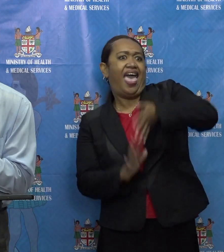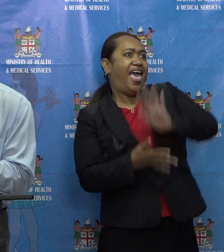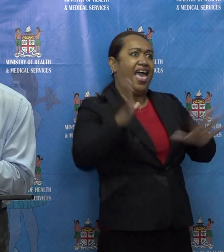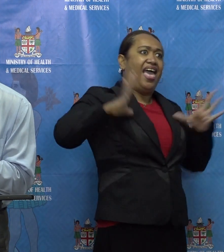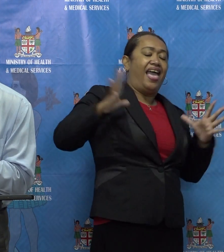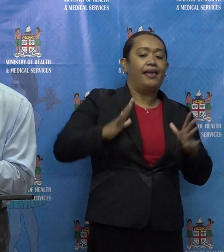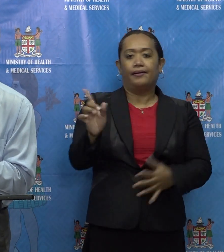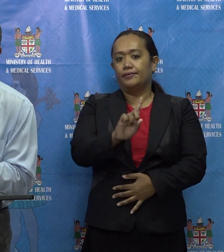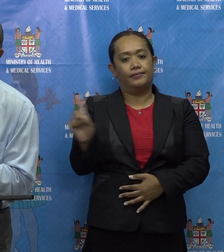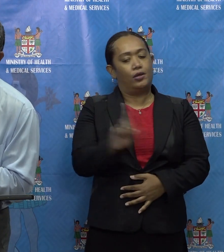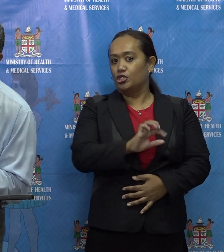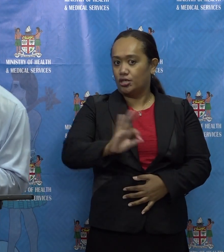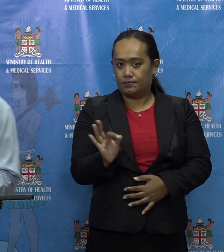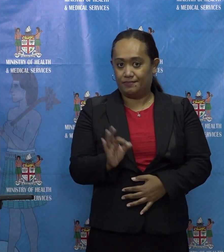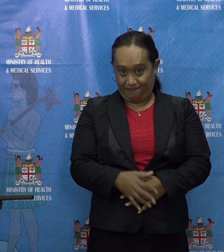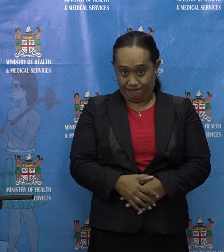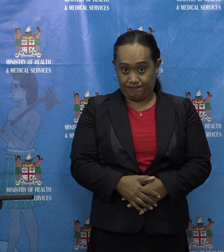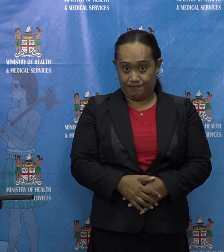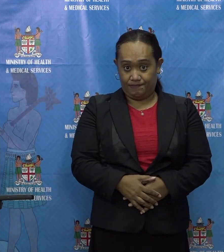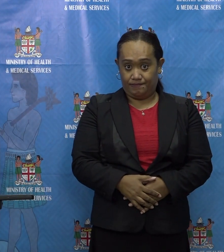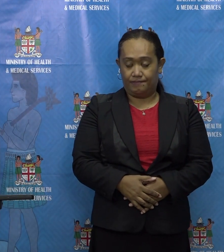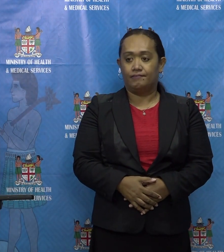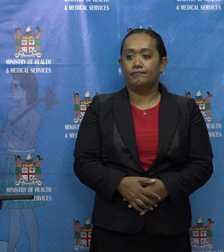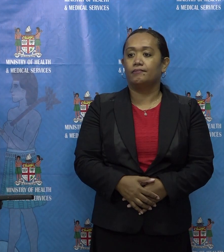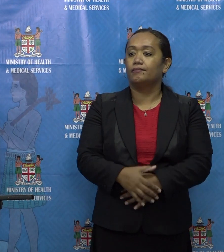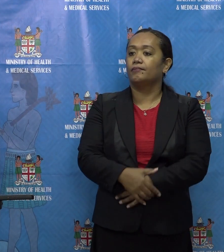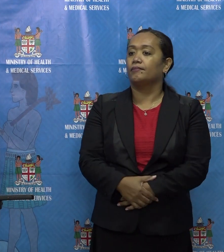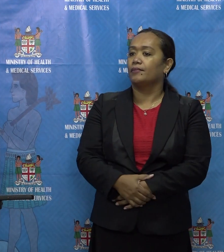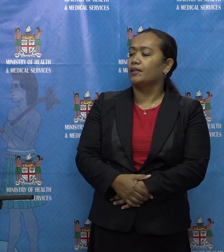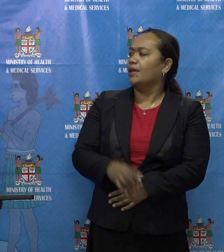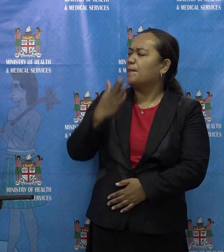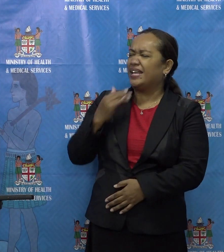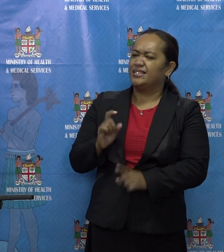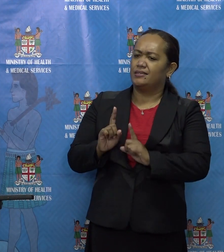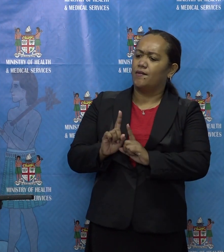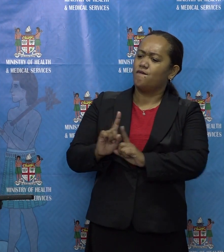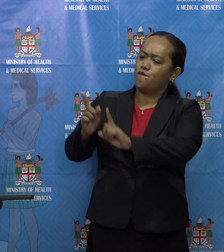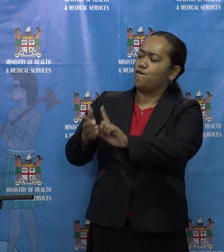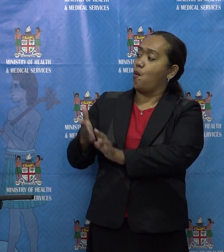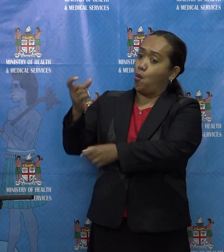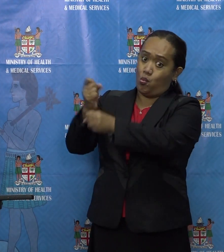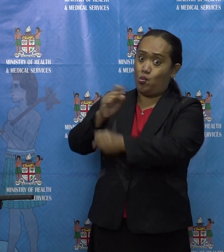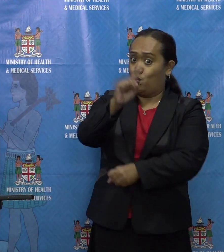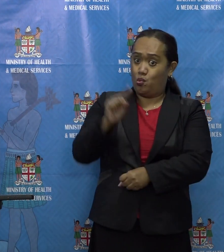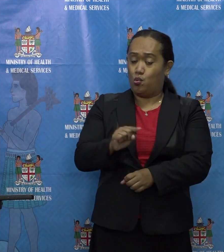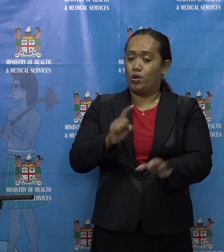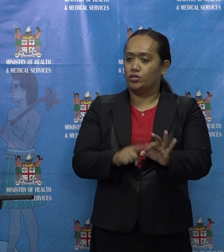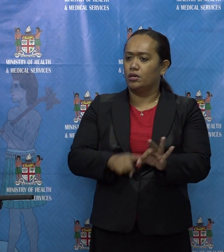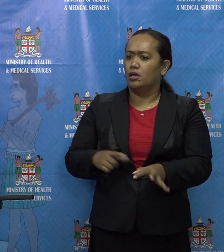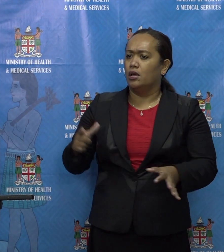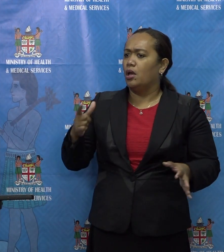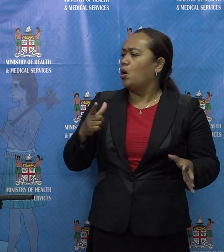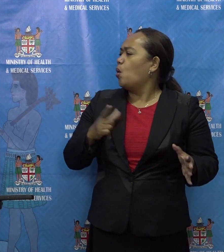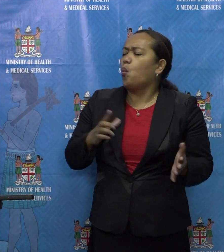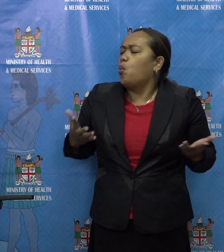That's the idea that we want to push. Dr. Fong, sorry, just a follow-up question to that. If possible, why aren't we